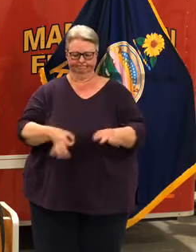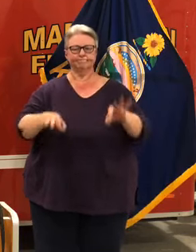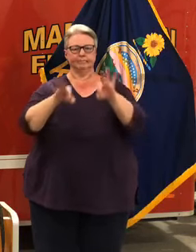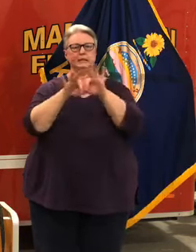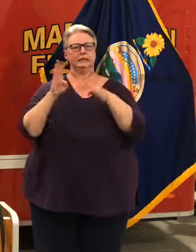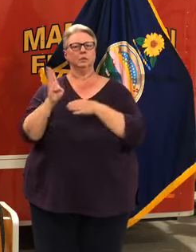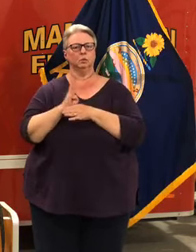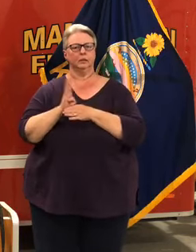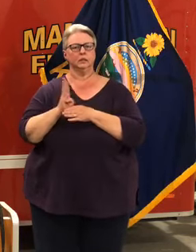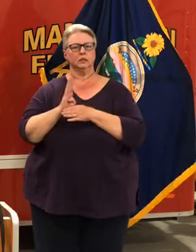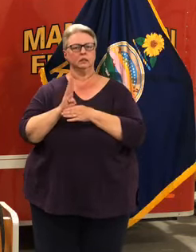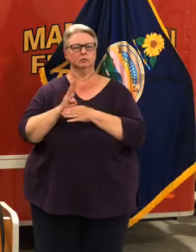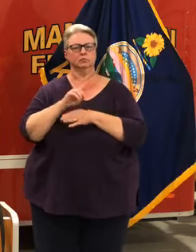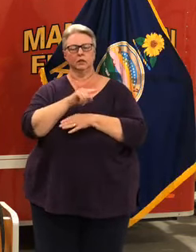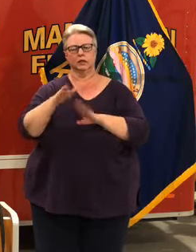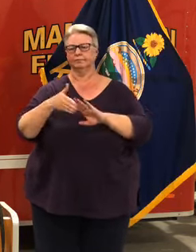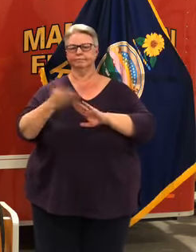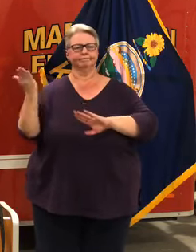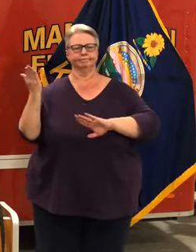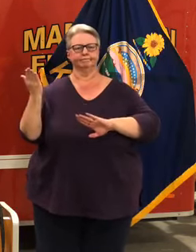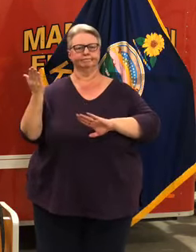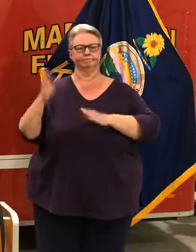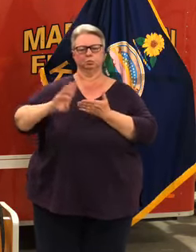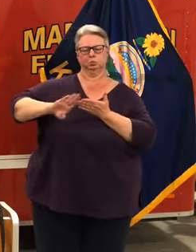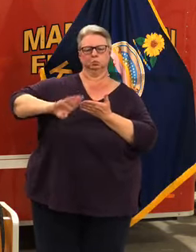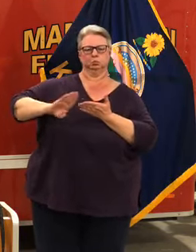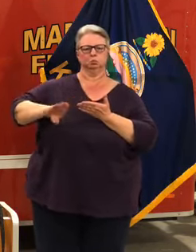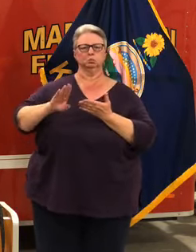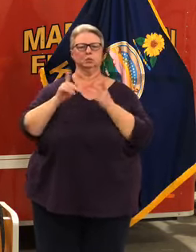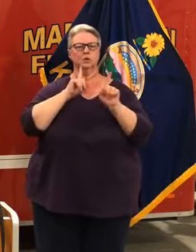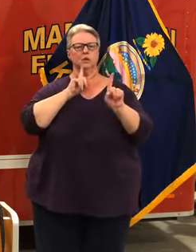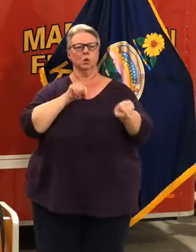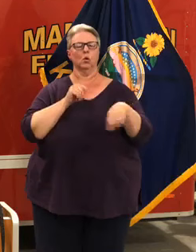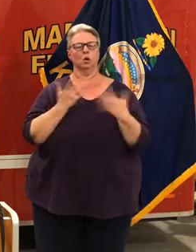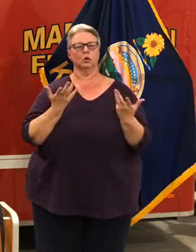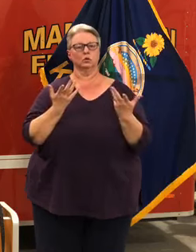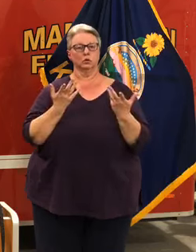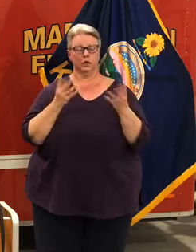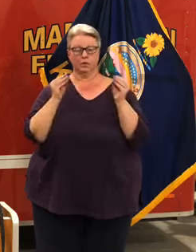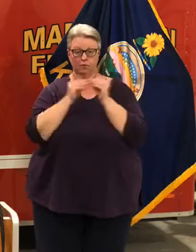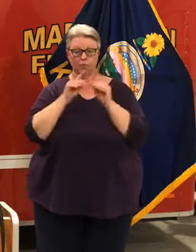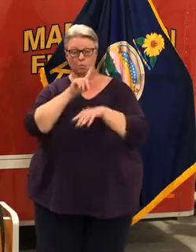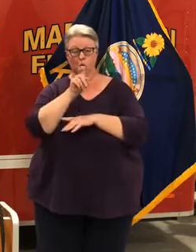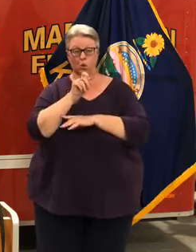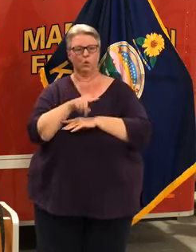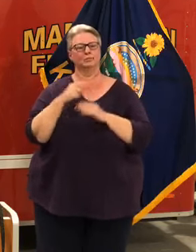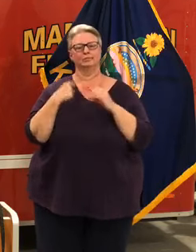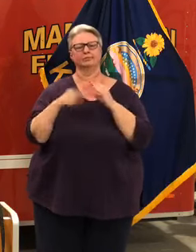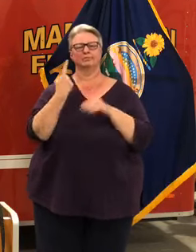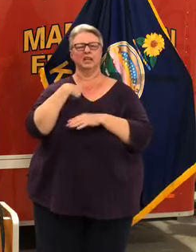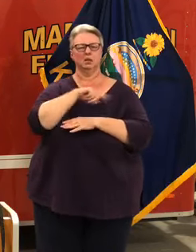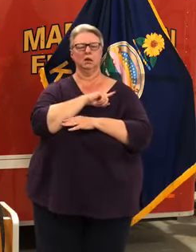they are exempt from the order. And if you have any further questions about this, you can always email us at